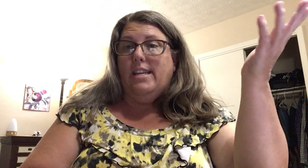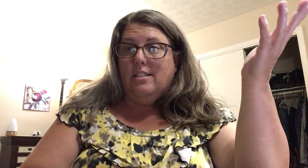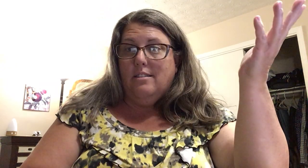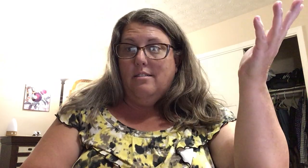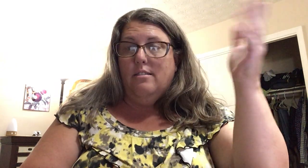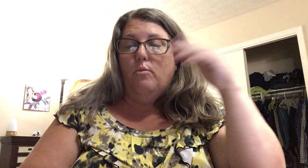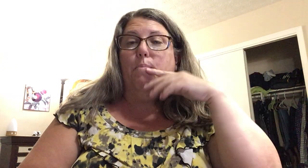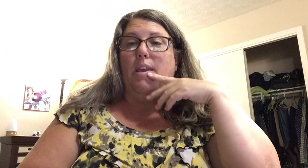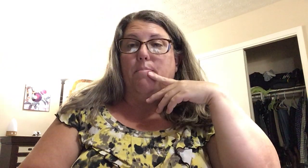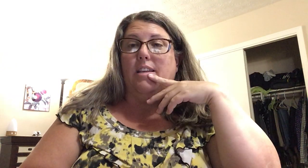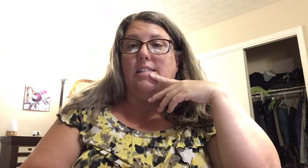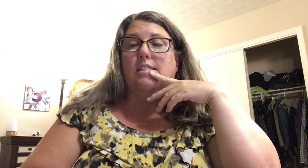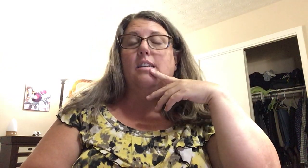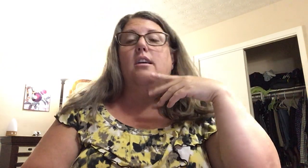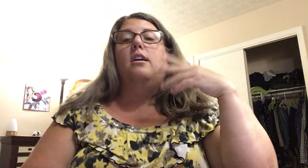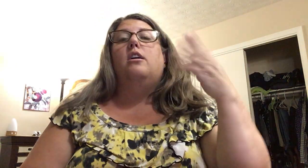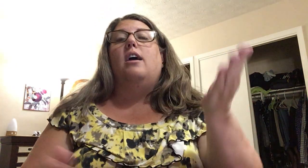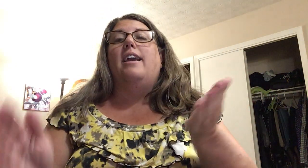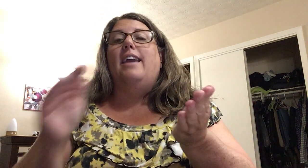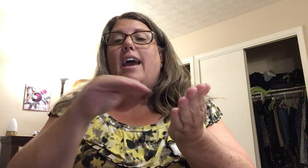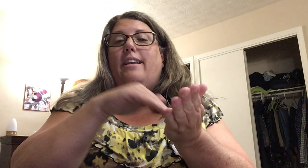repeat please. Again.